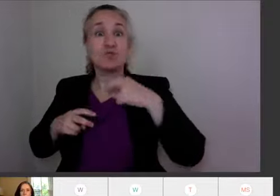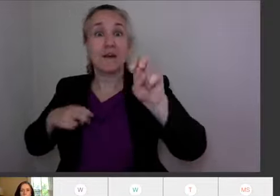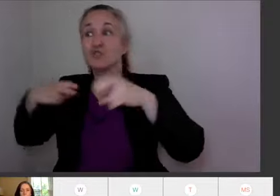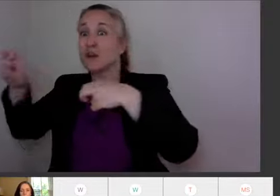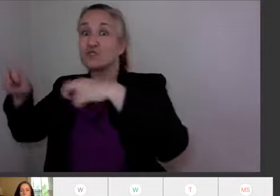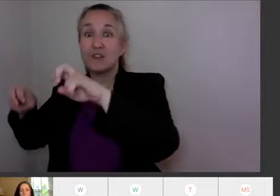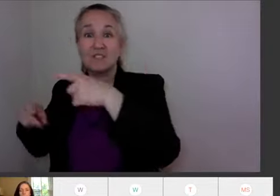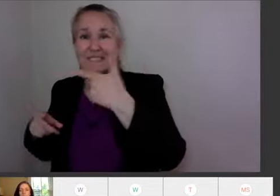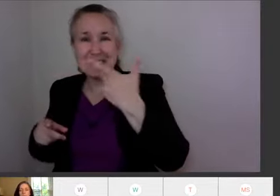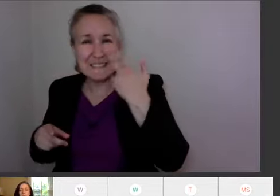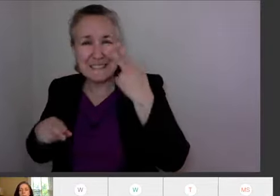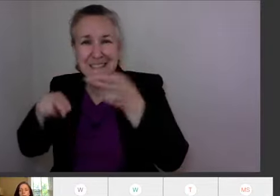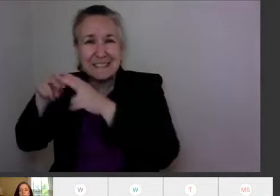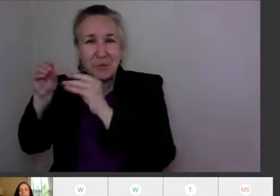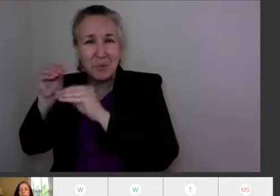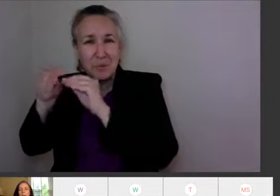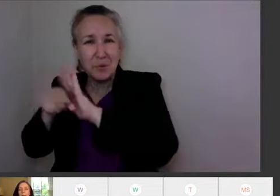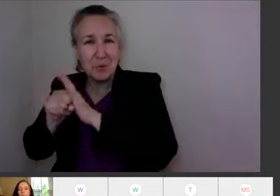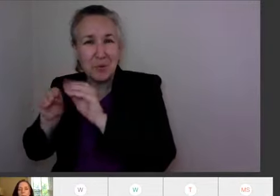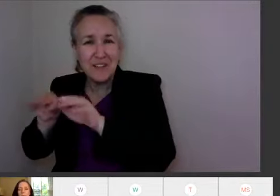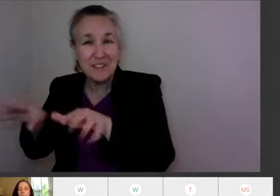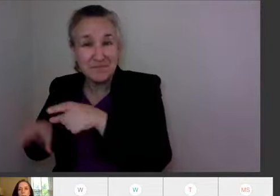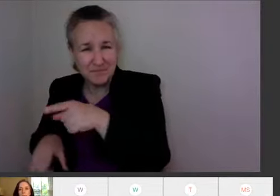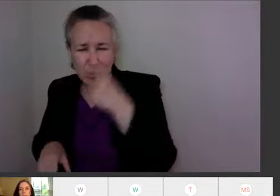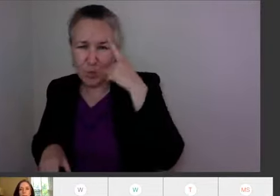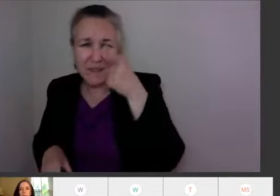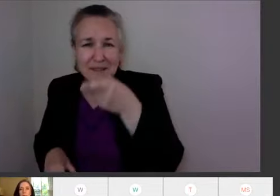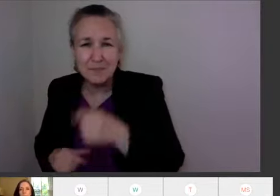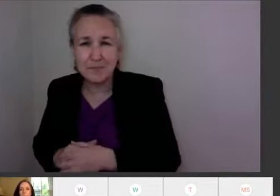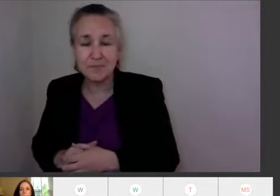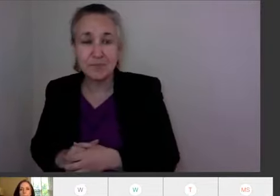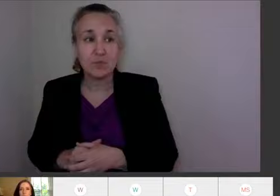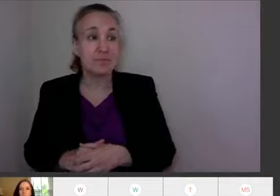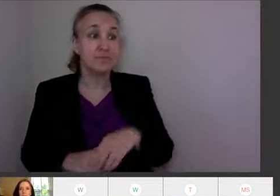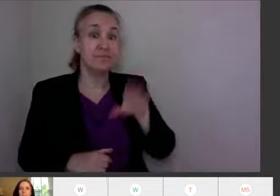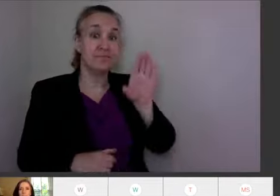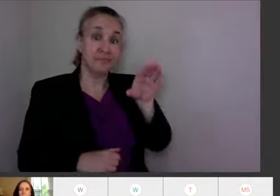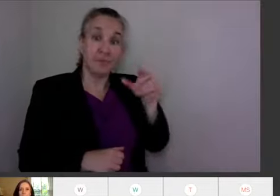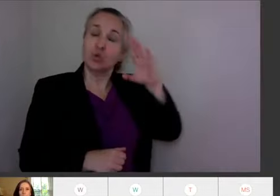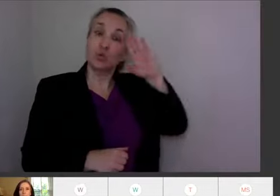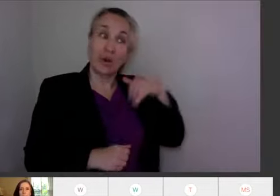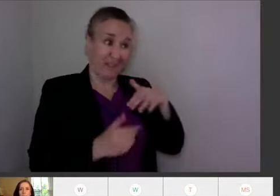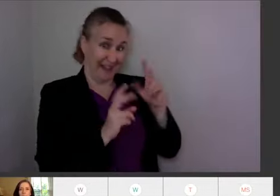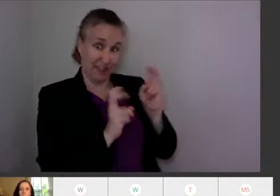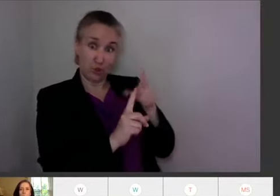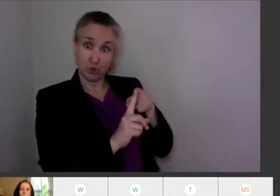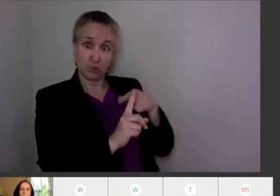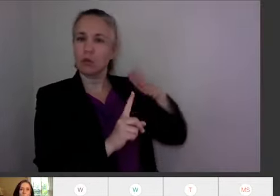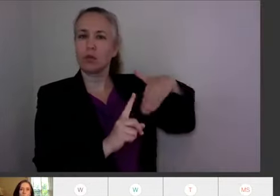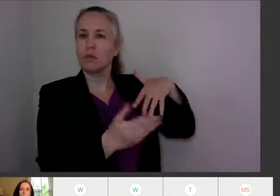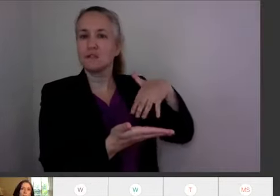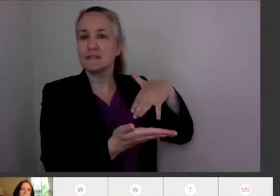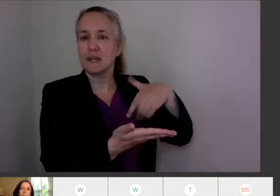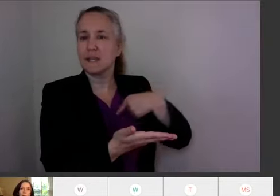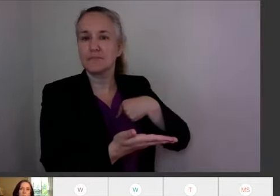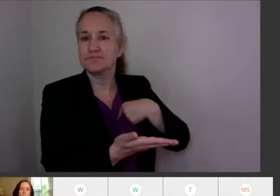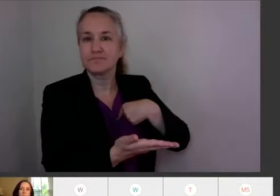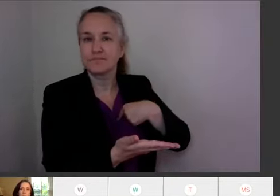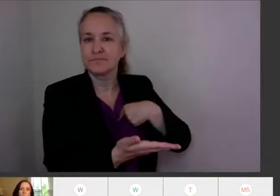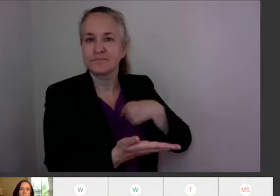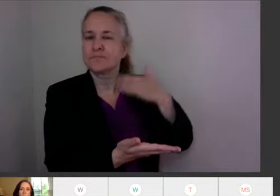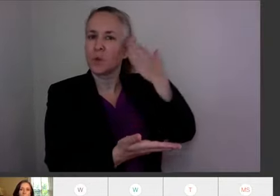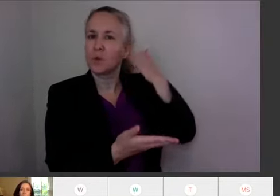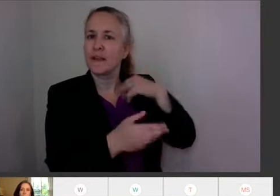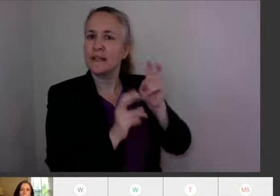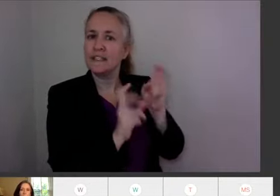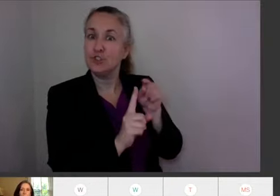increase? Yeah. You know, Jim, I haven't really studied that issue because I know, you know, that that issue is